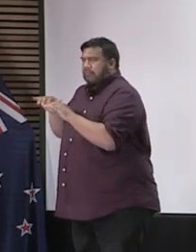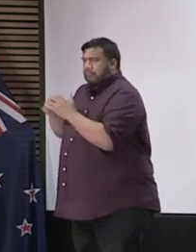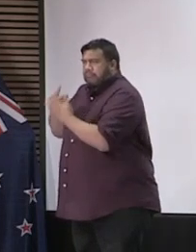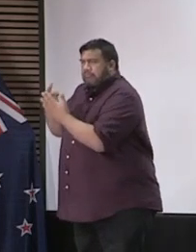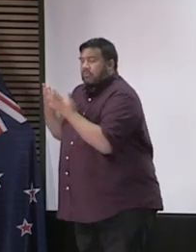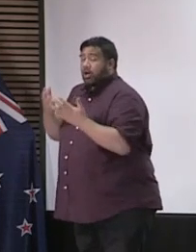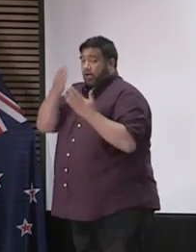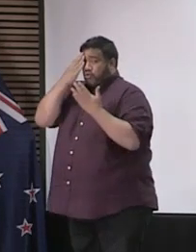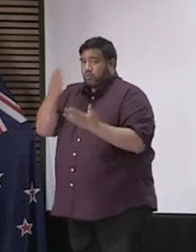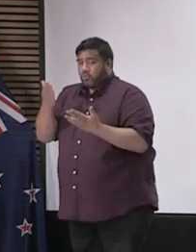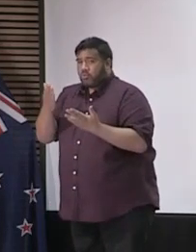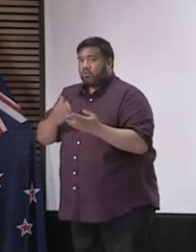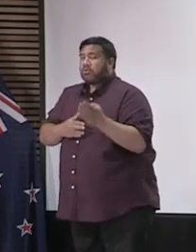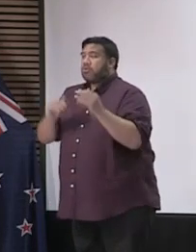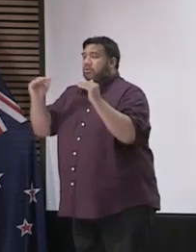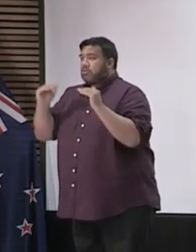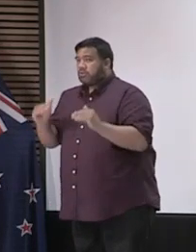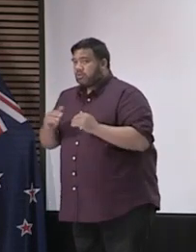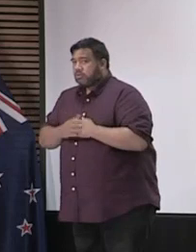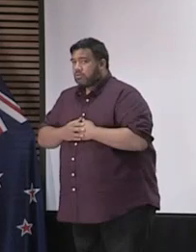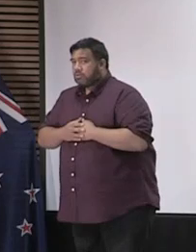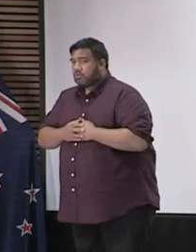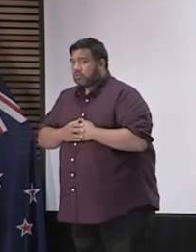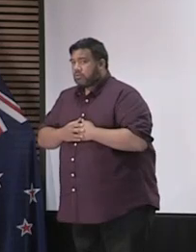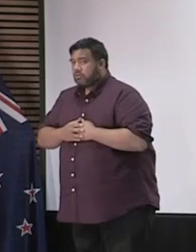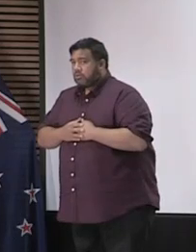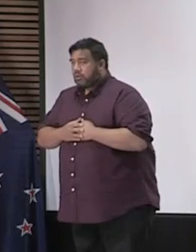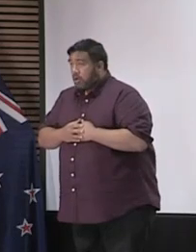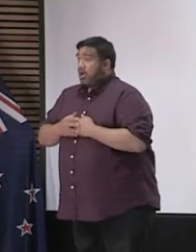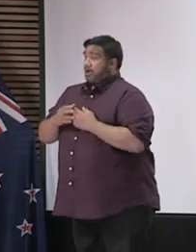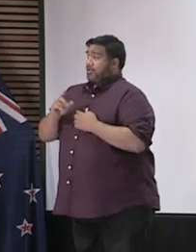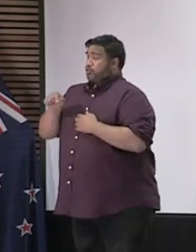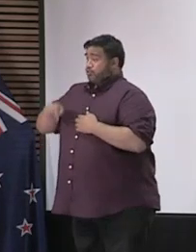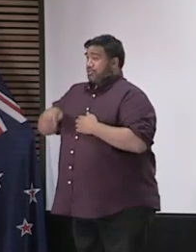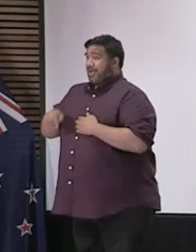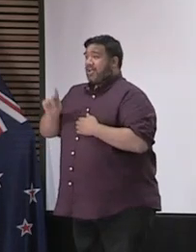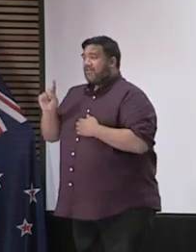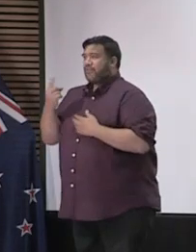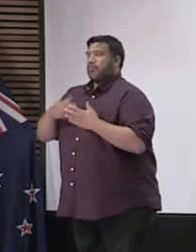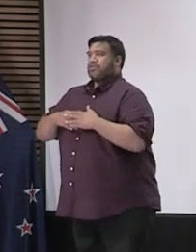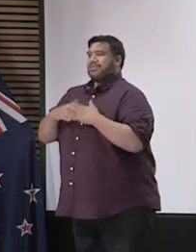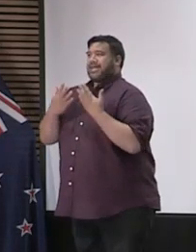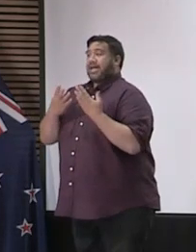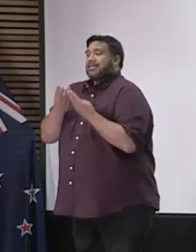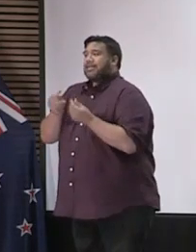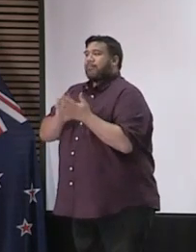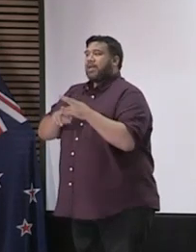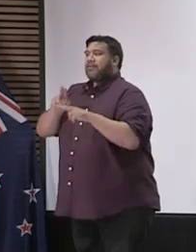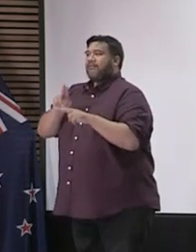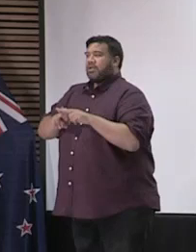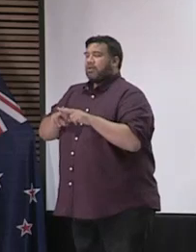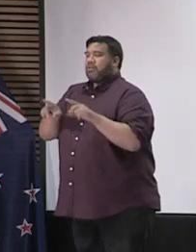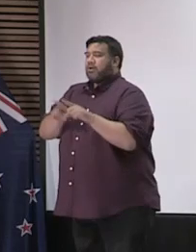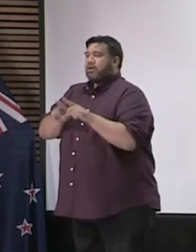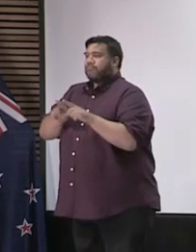What's your advice to parents that have sat down to homeschool their children for the first time today? Oh, well, I've actually been getting a little bit of wider